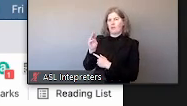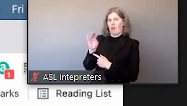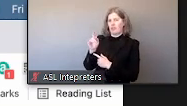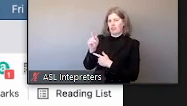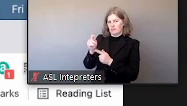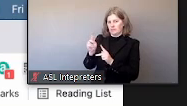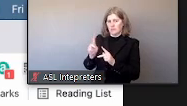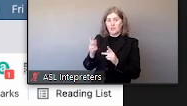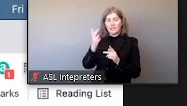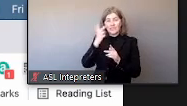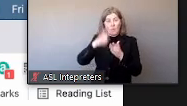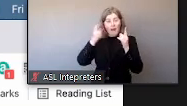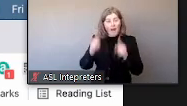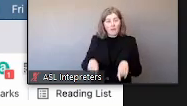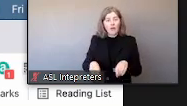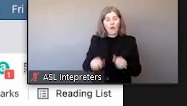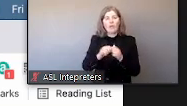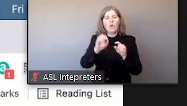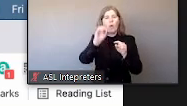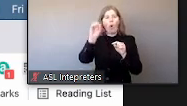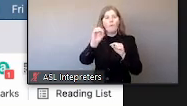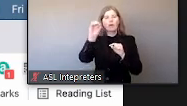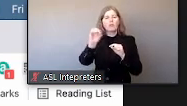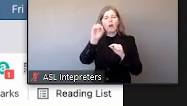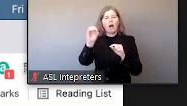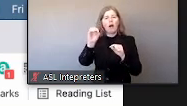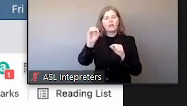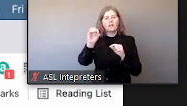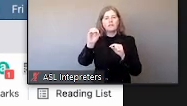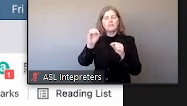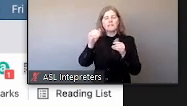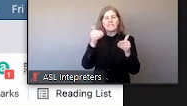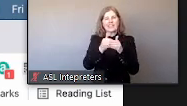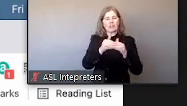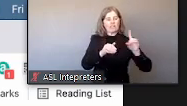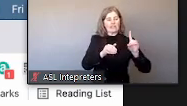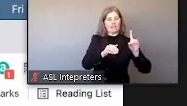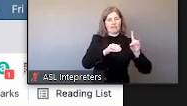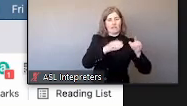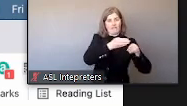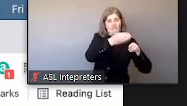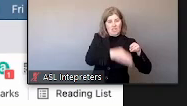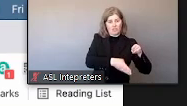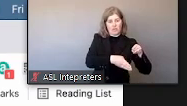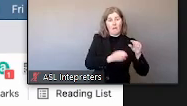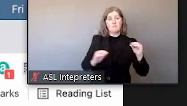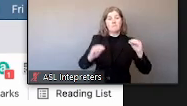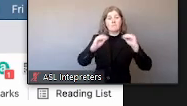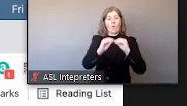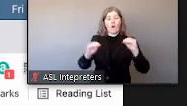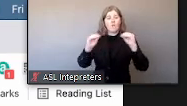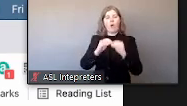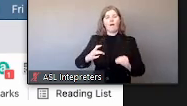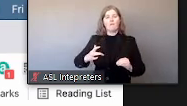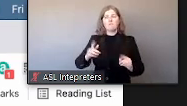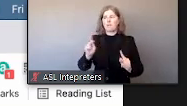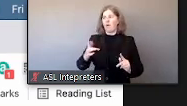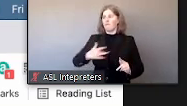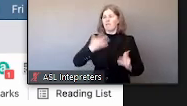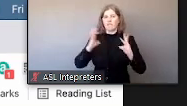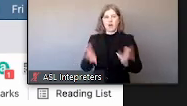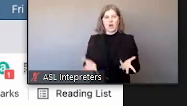what happened with the Omicron peak toward the end of Delta. More and more asymptomatic